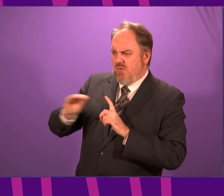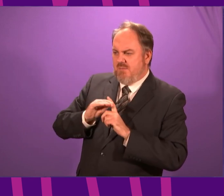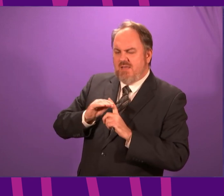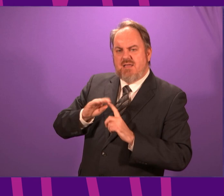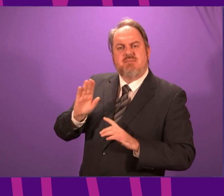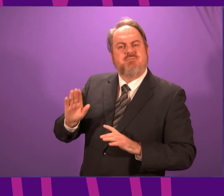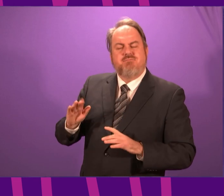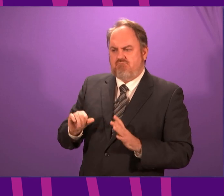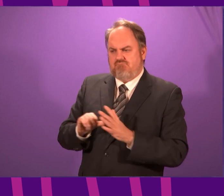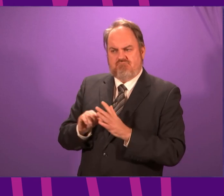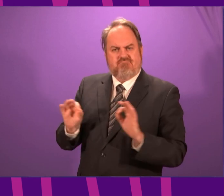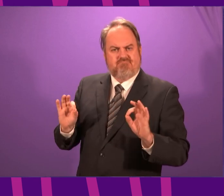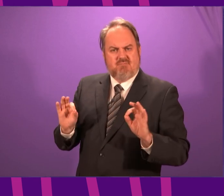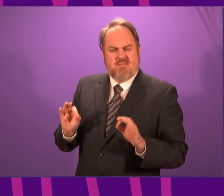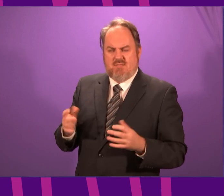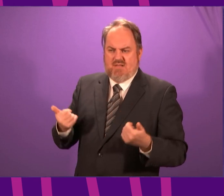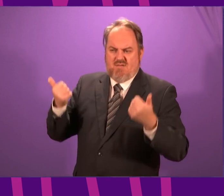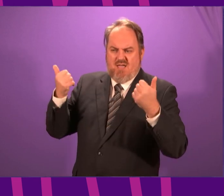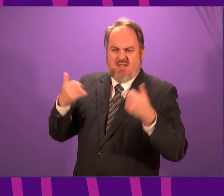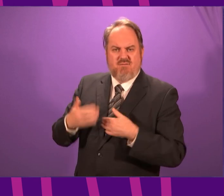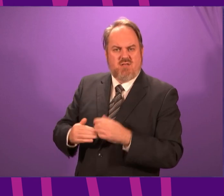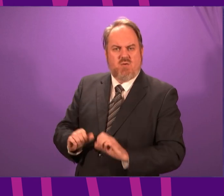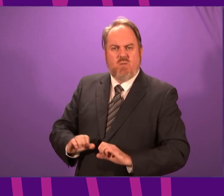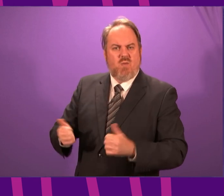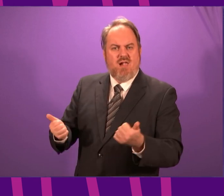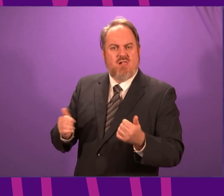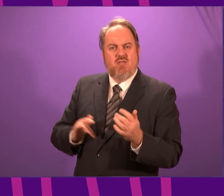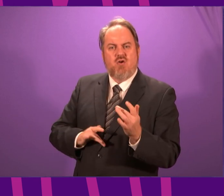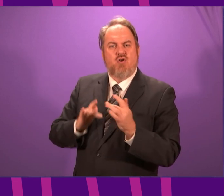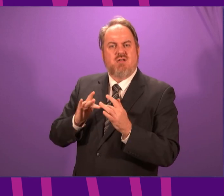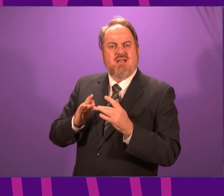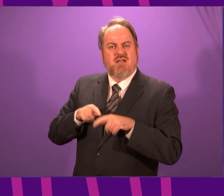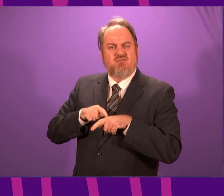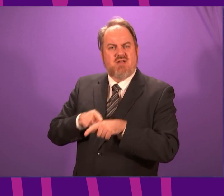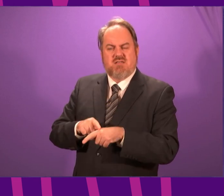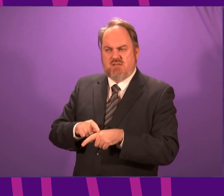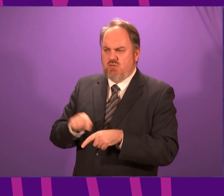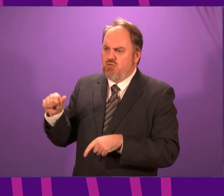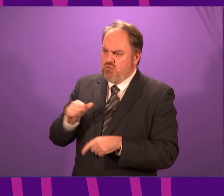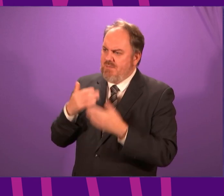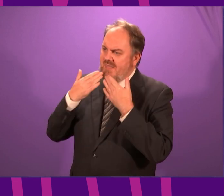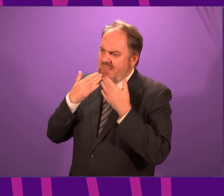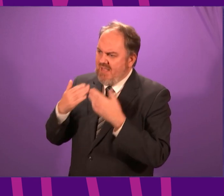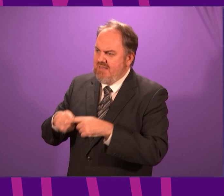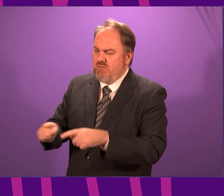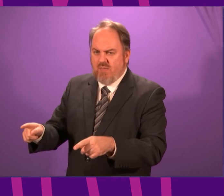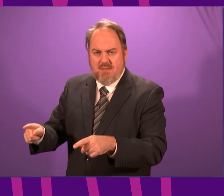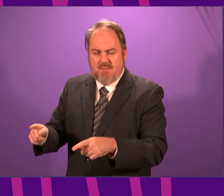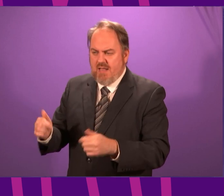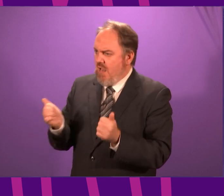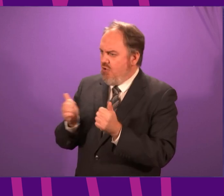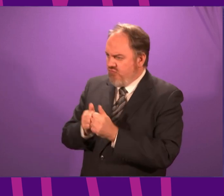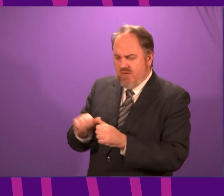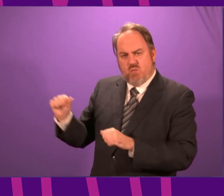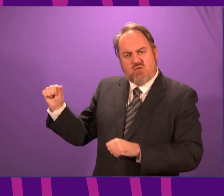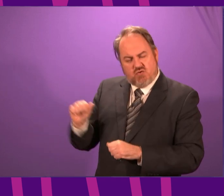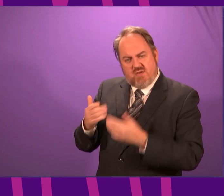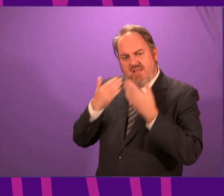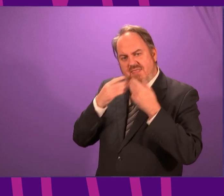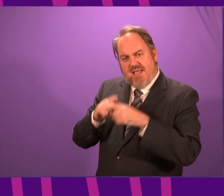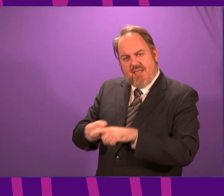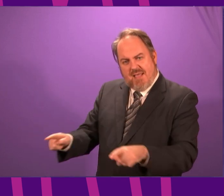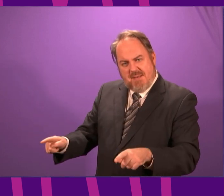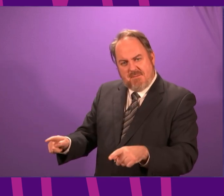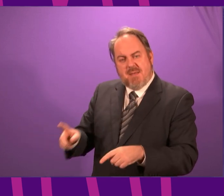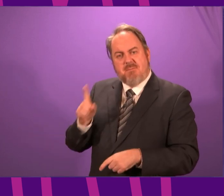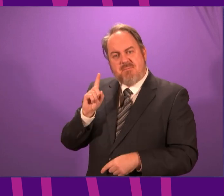there was not a problem, nothing to see, that contact tracers deserve our thanks. And they absolutely do. But what they deserve